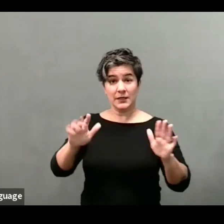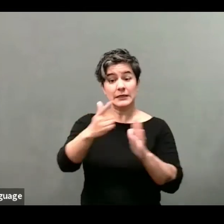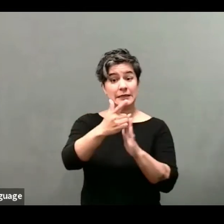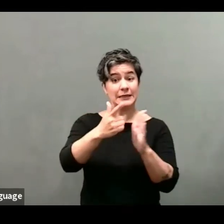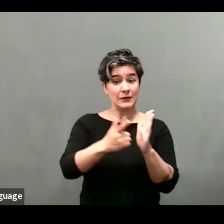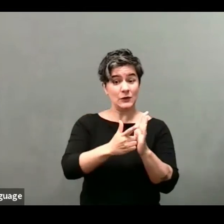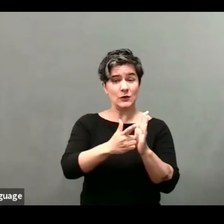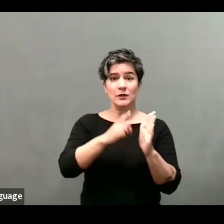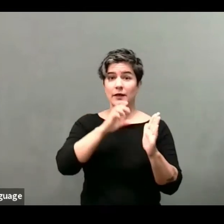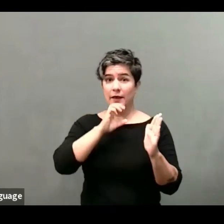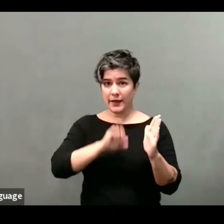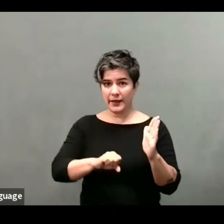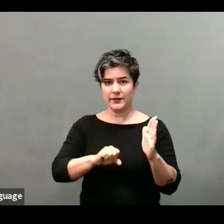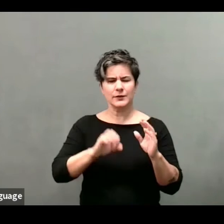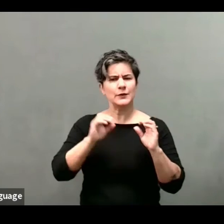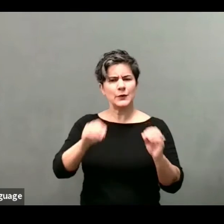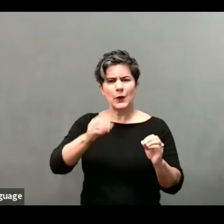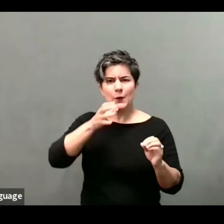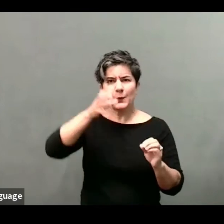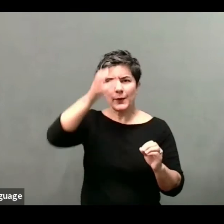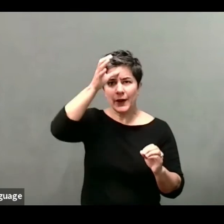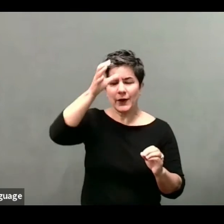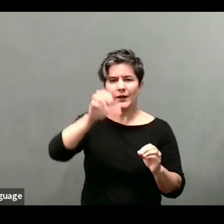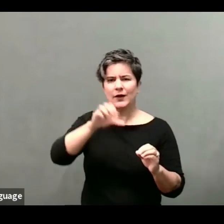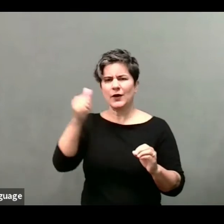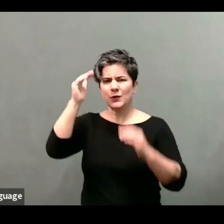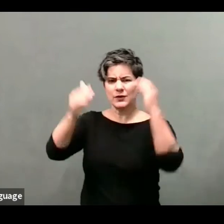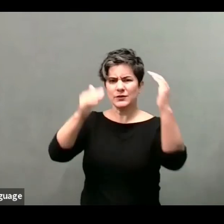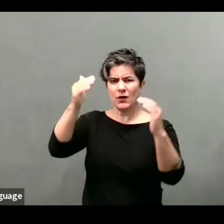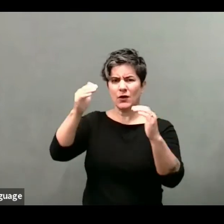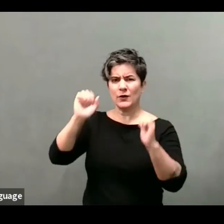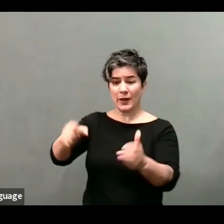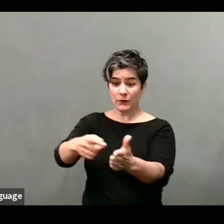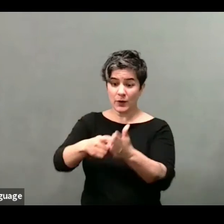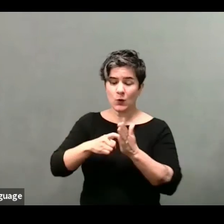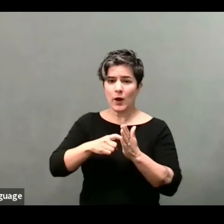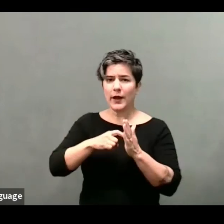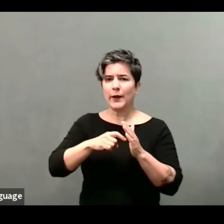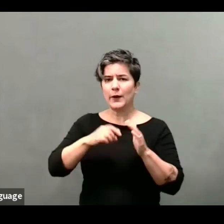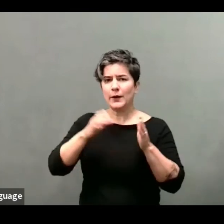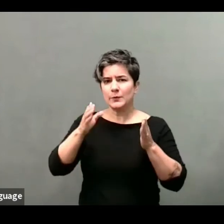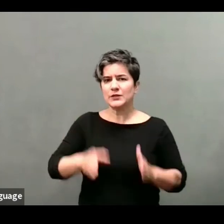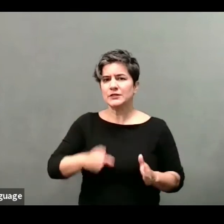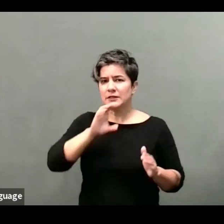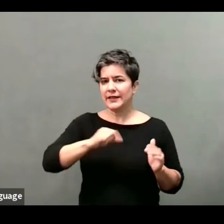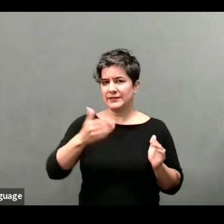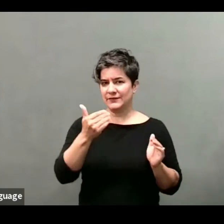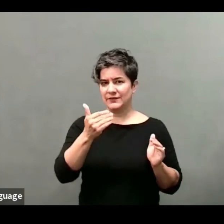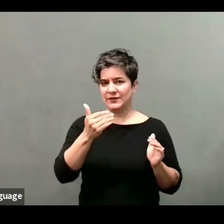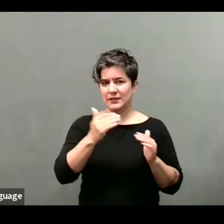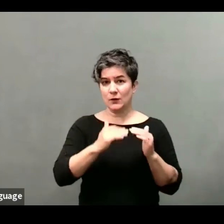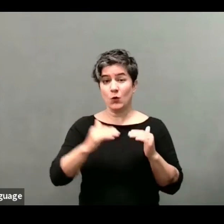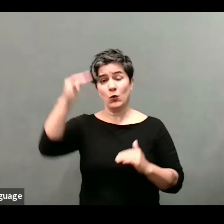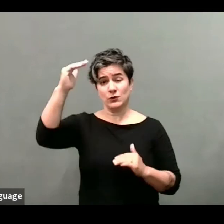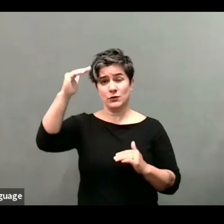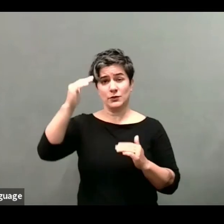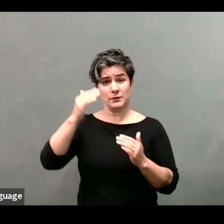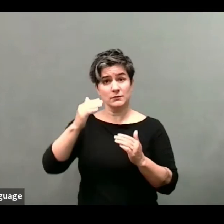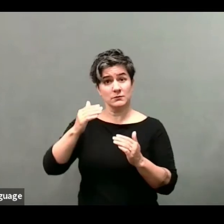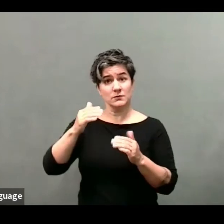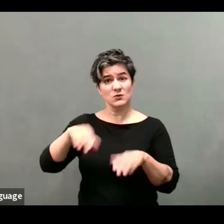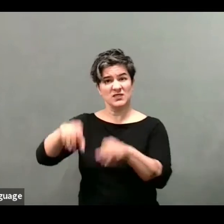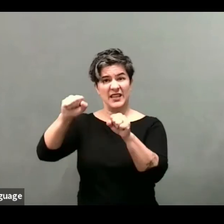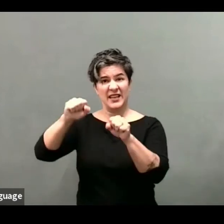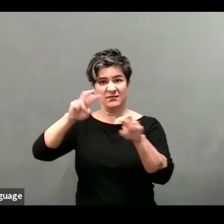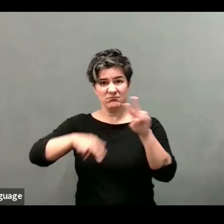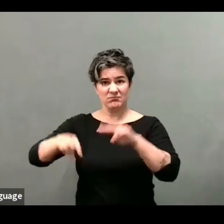standpoint, no parent or adult can require a 15-year-old or older to go through this exam or to not go through the